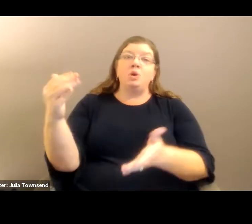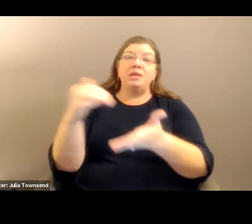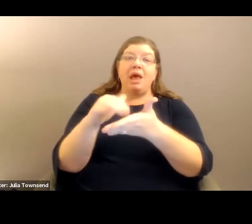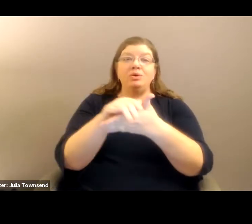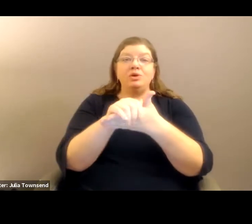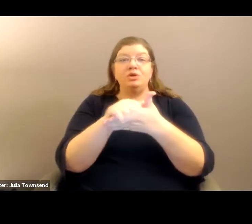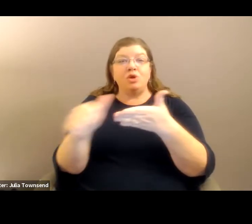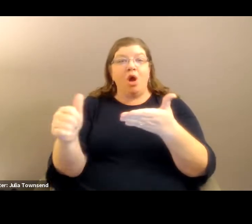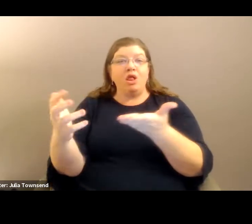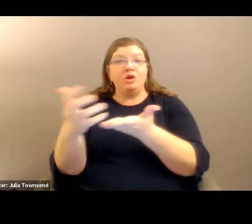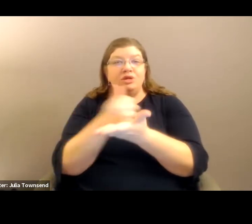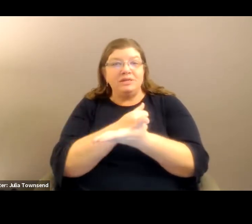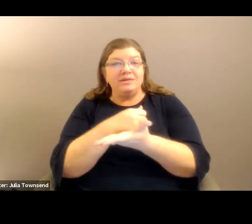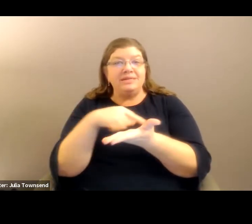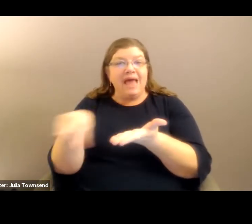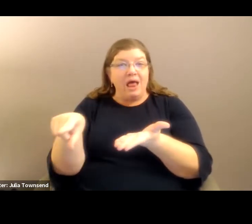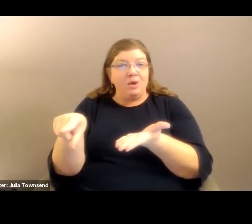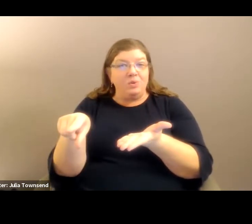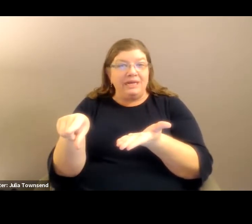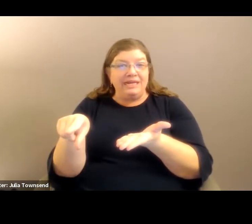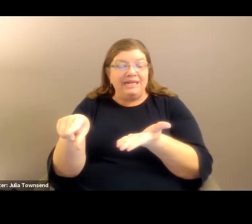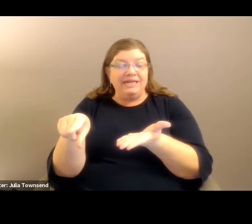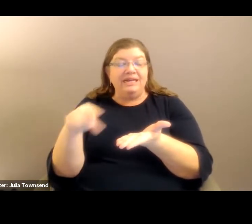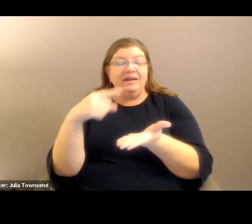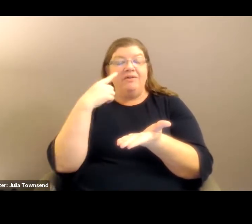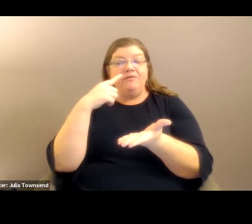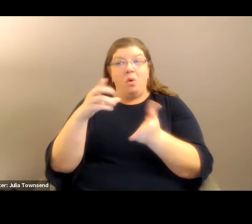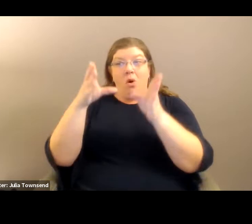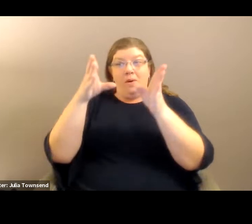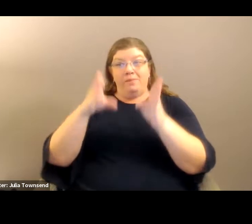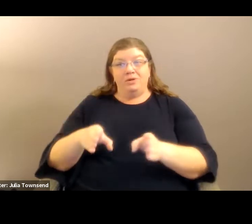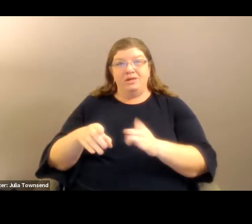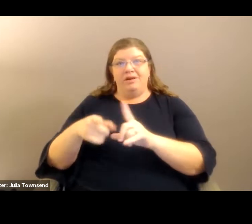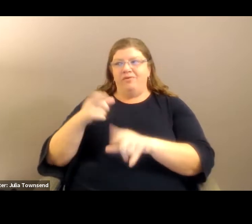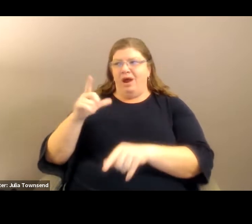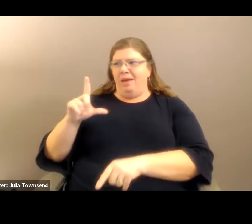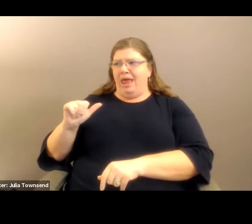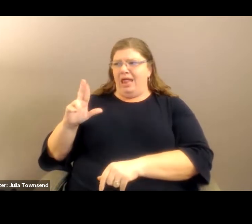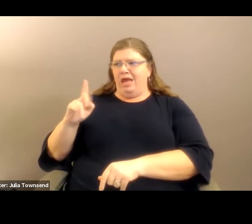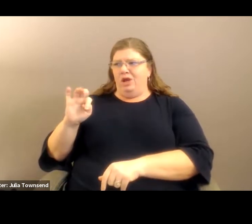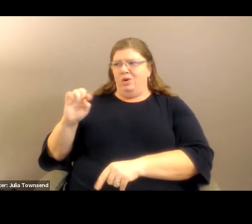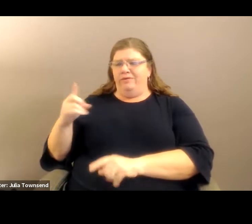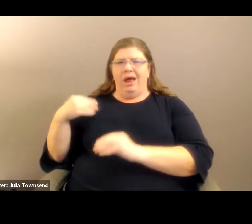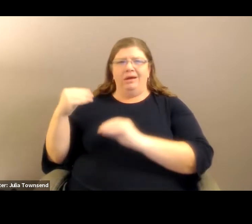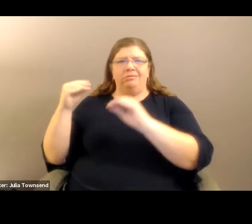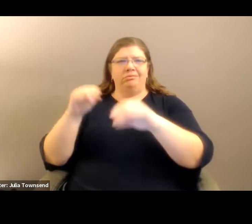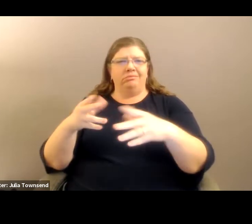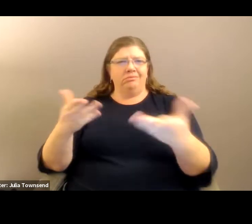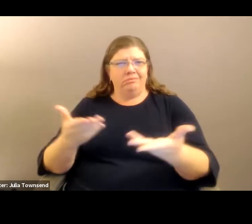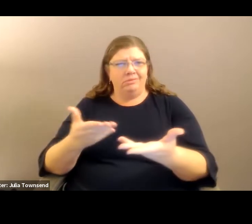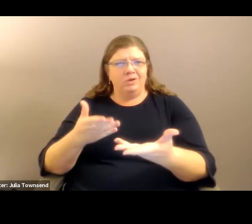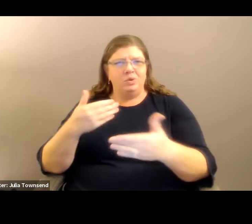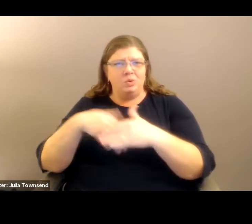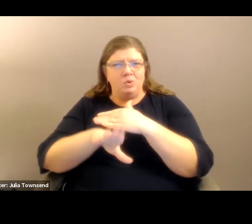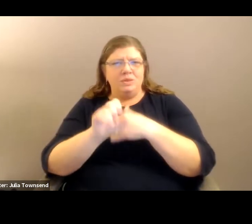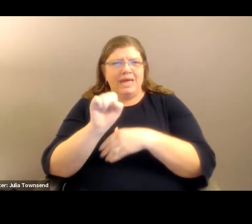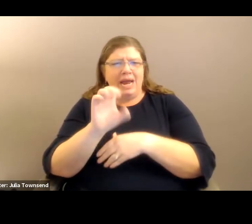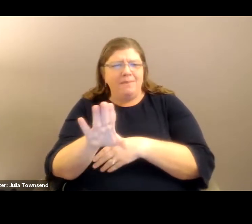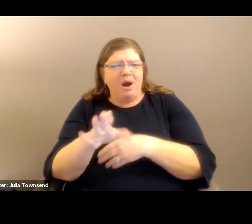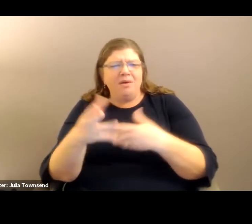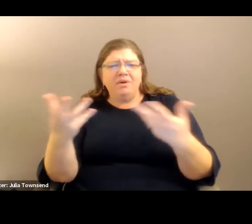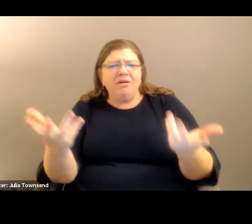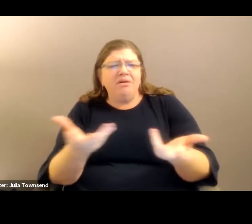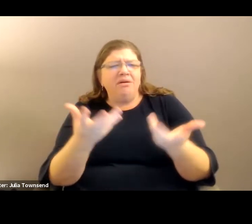$200,000 salary for someone coming out of LA Unified into Santa Barbara. That should